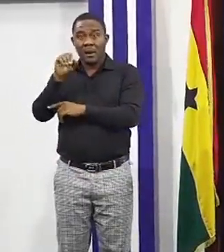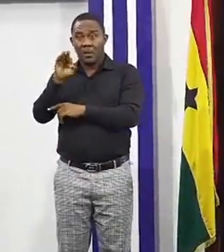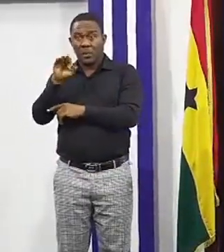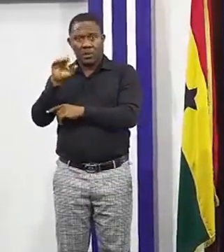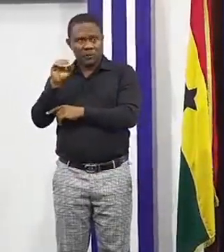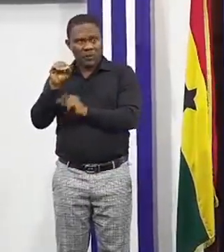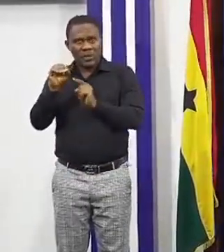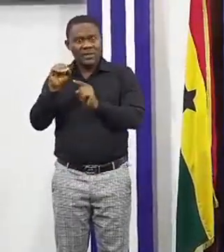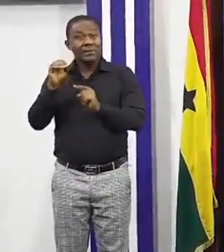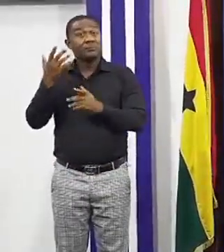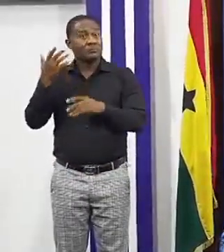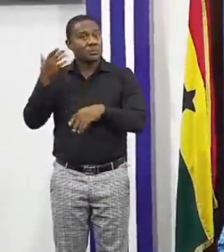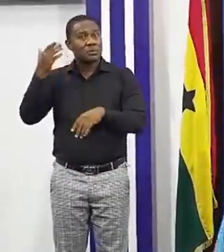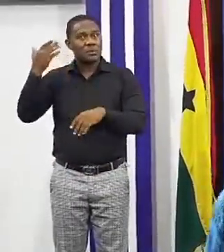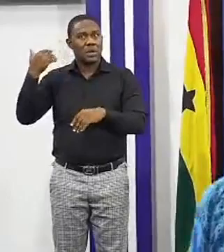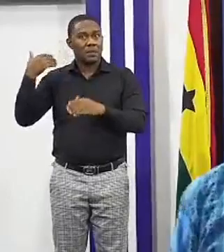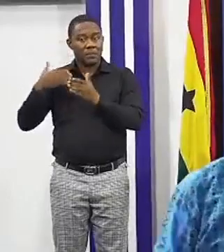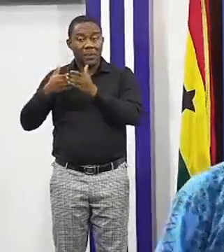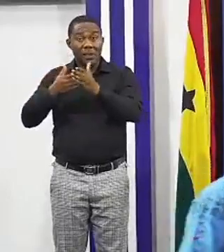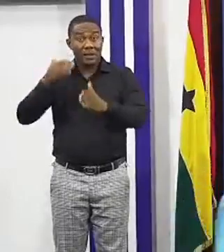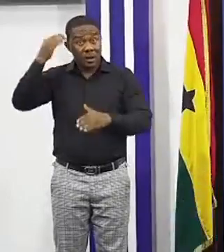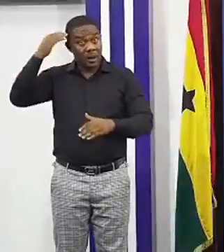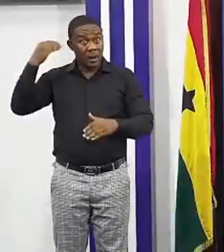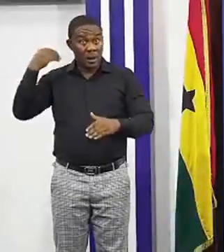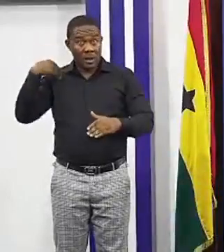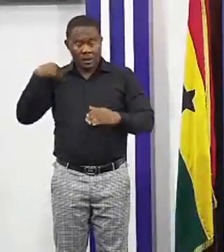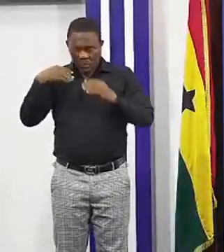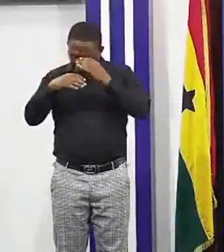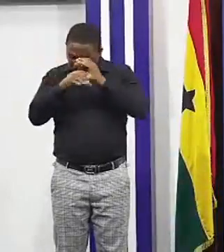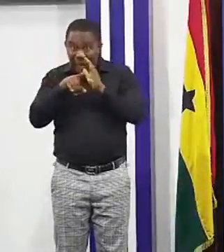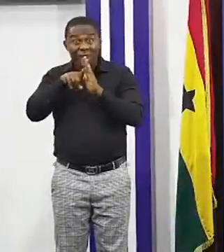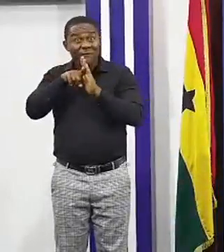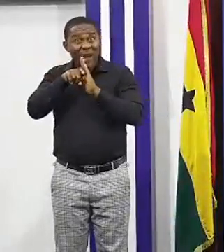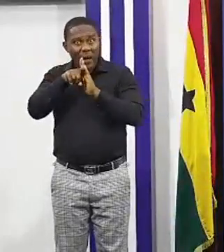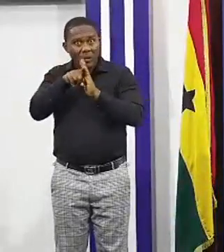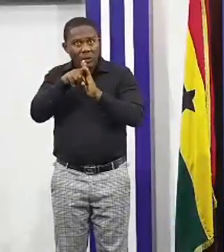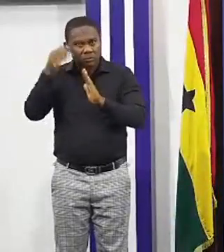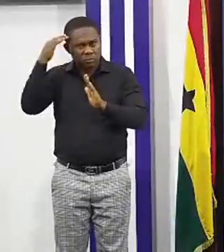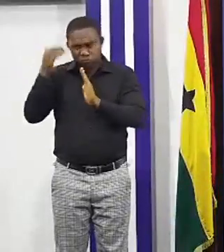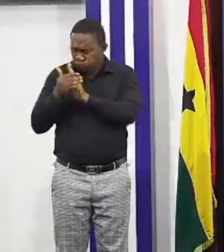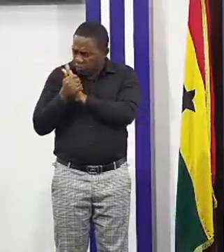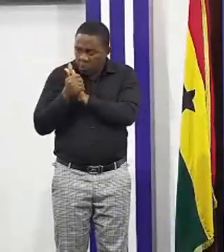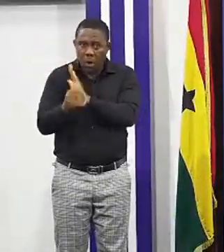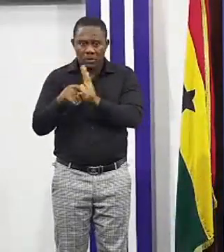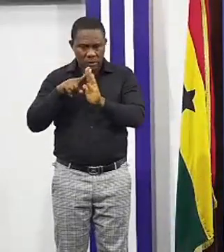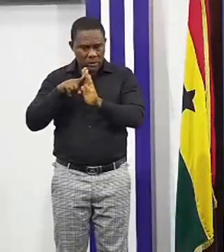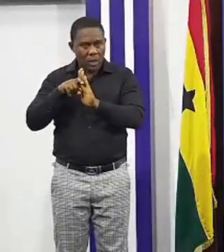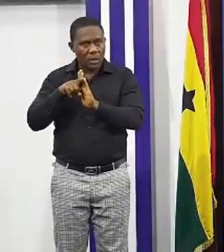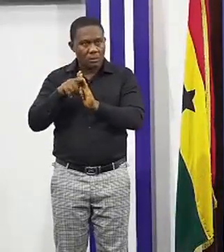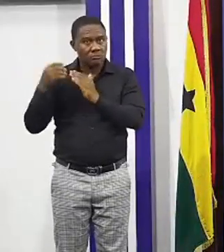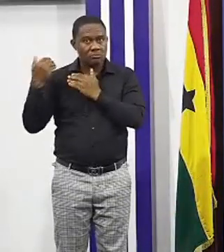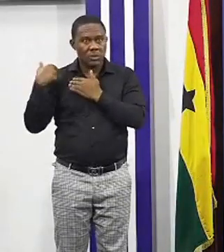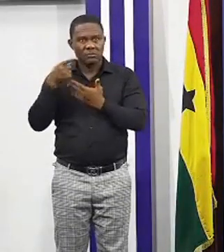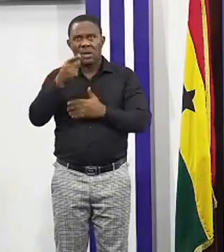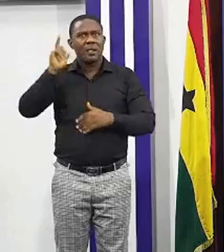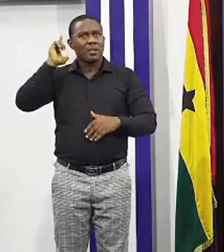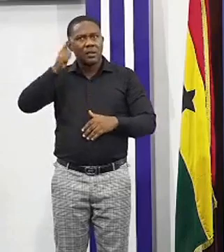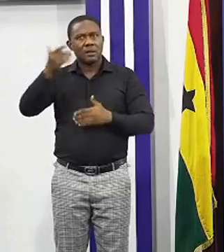Noguchi Memorial Institute for Medical Research. They are coordinating all the tests across the country. Prof will join us